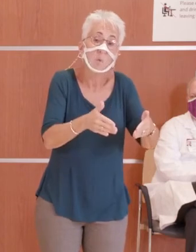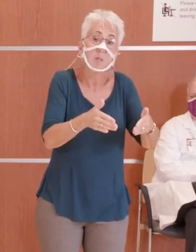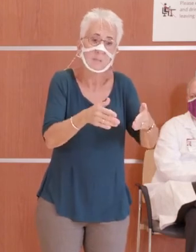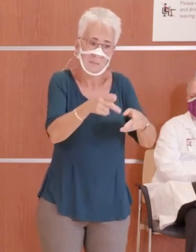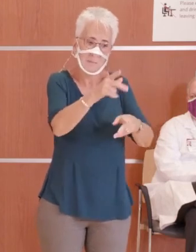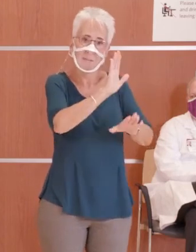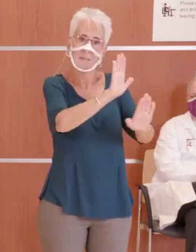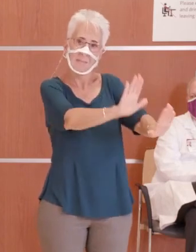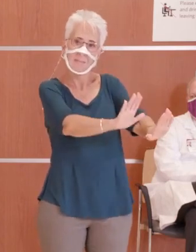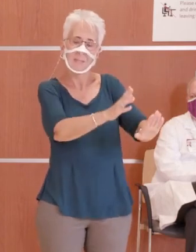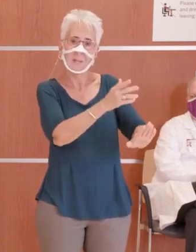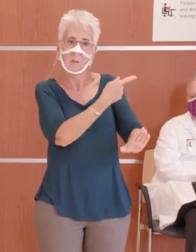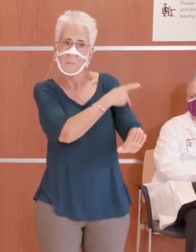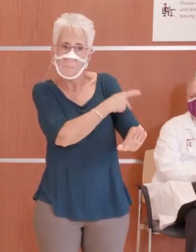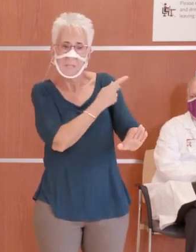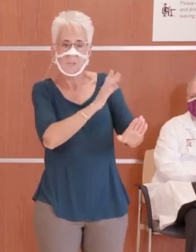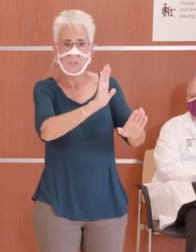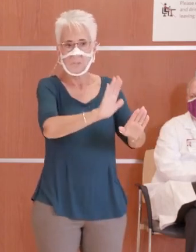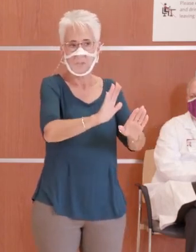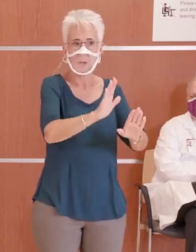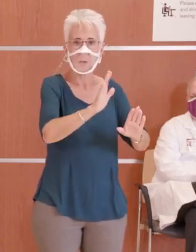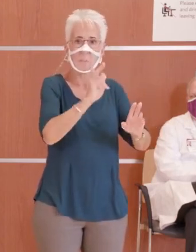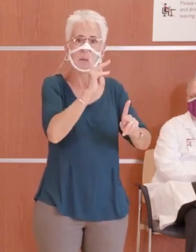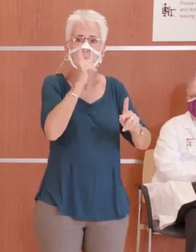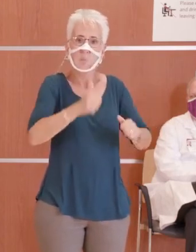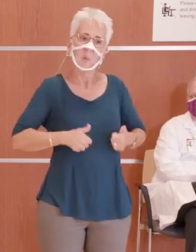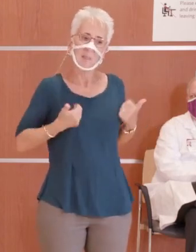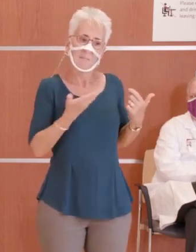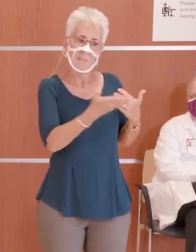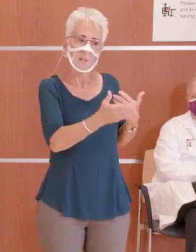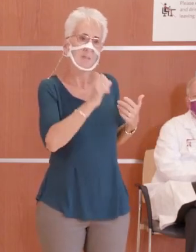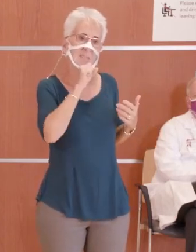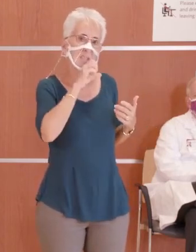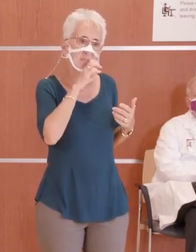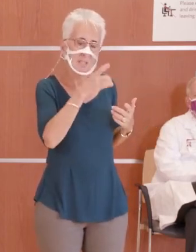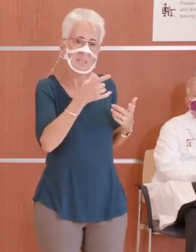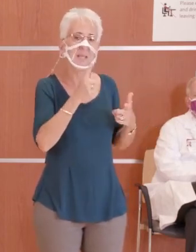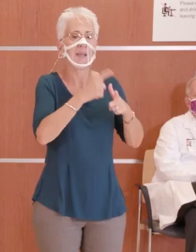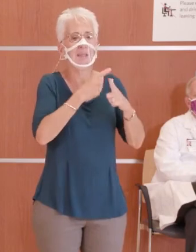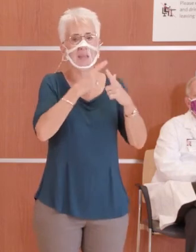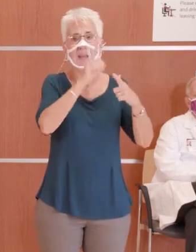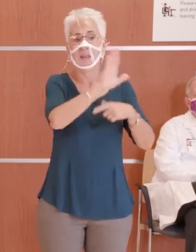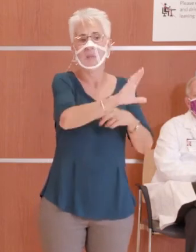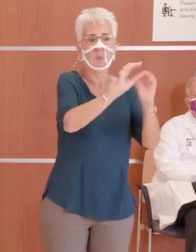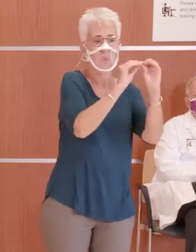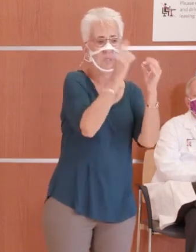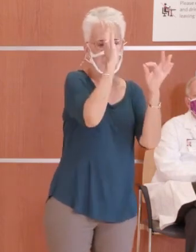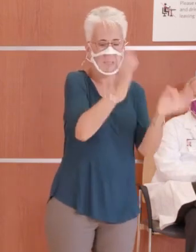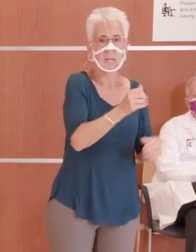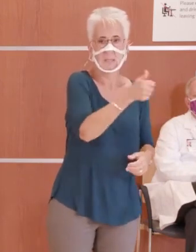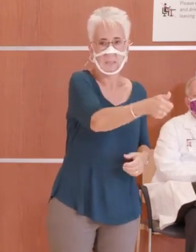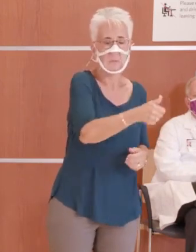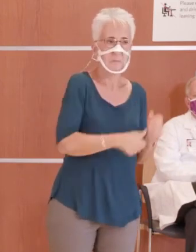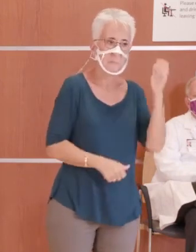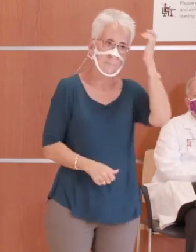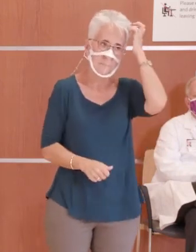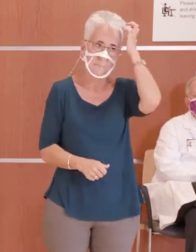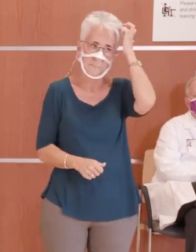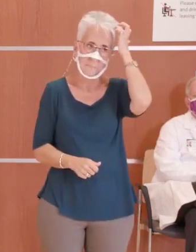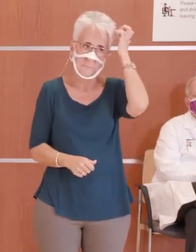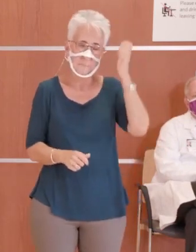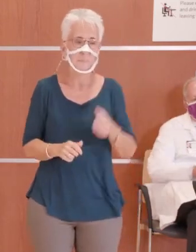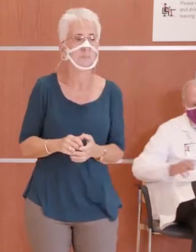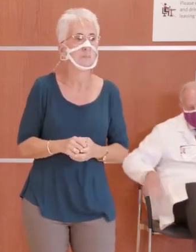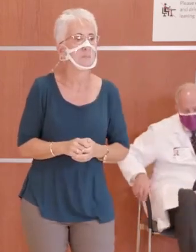serve in terms of making decisions for that organization. Thank you. And I had a related follow-up for